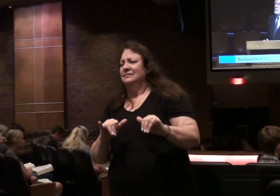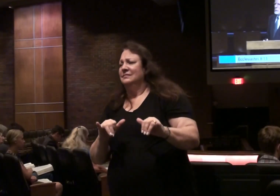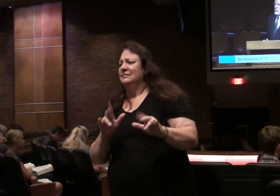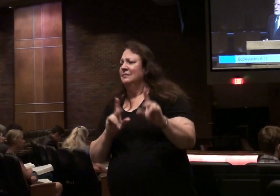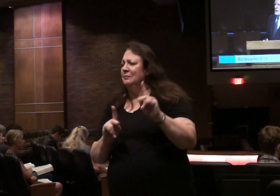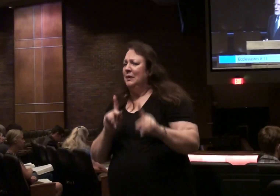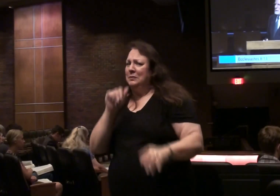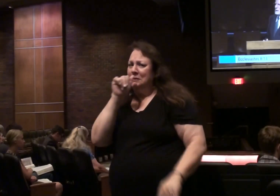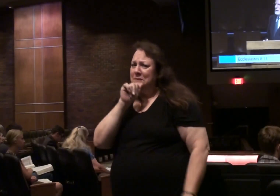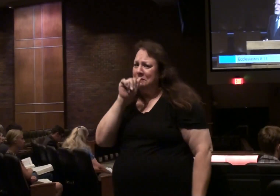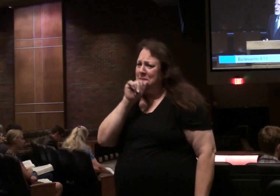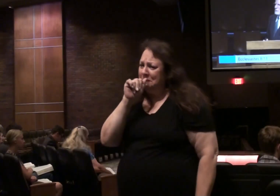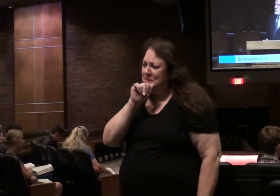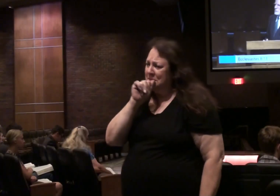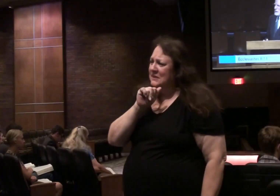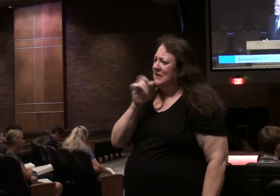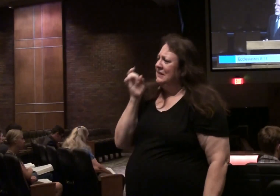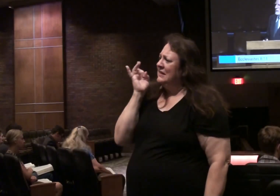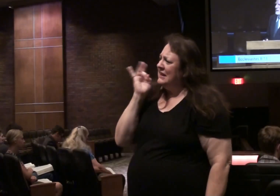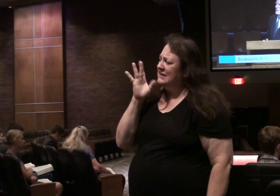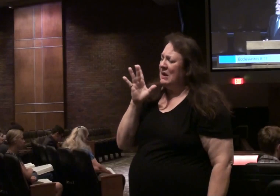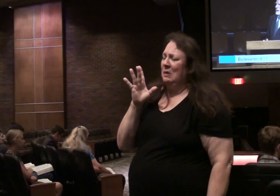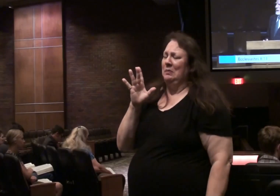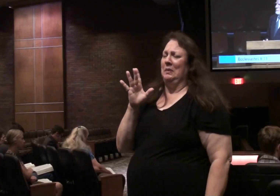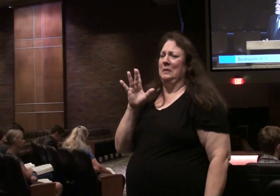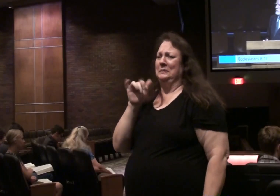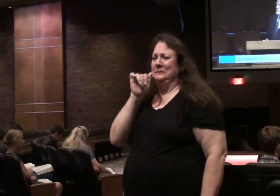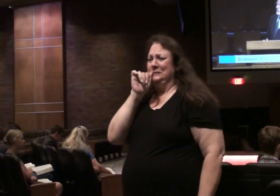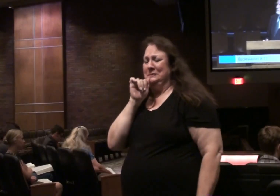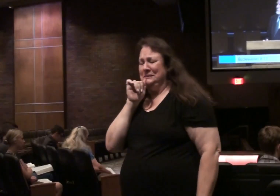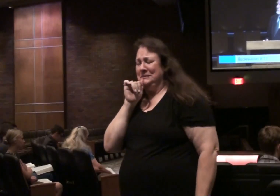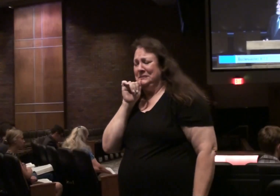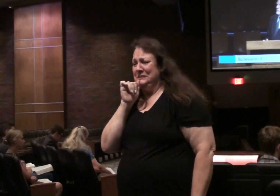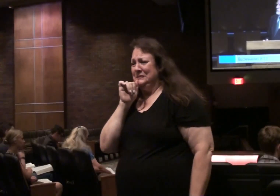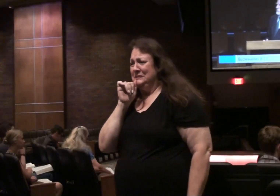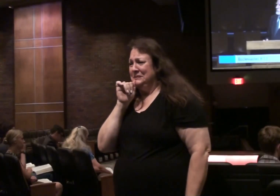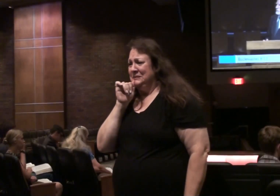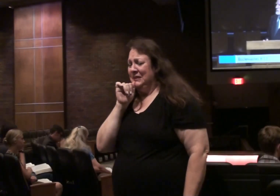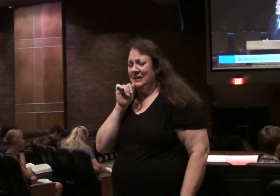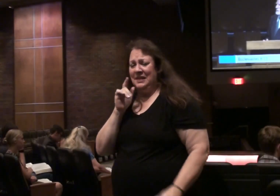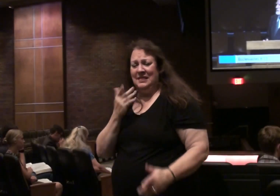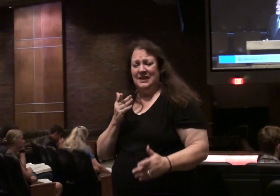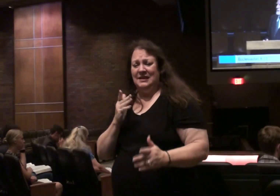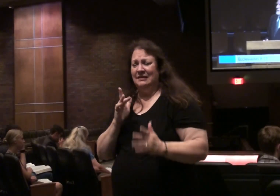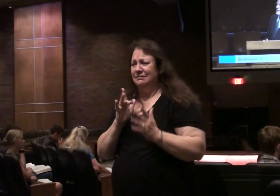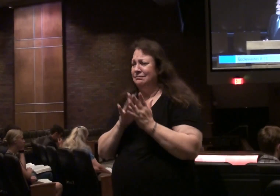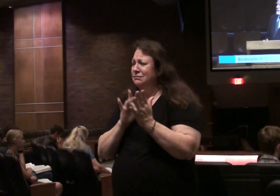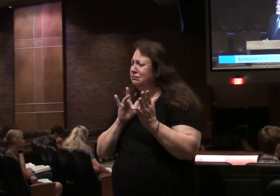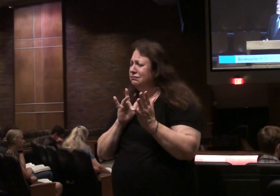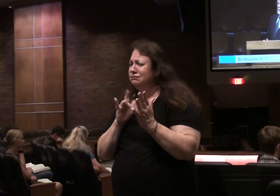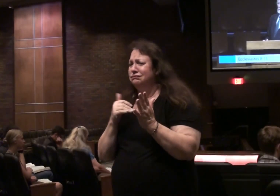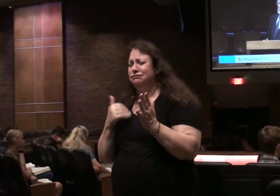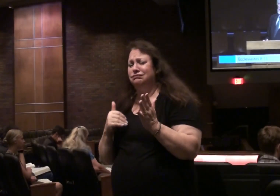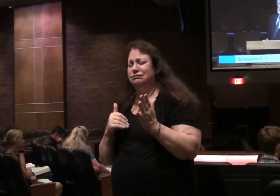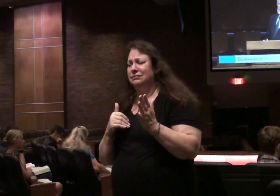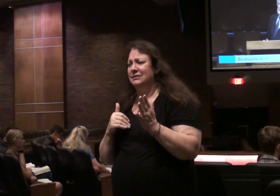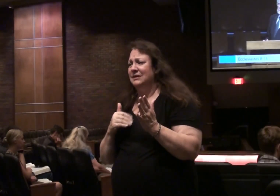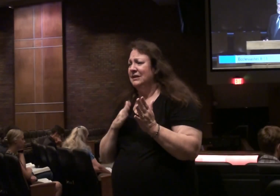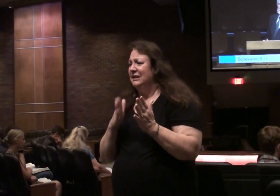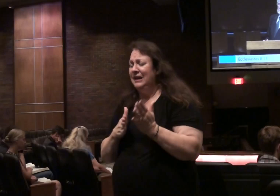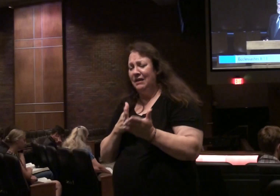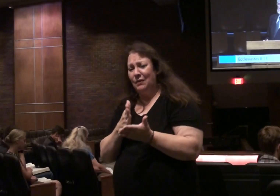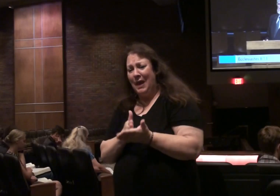people enduring that terrible treatment and the abuse they put people through, it will never